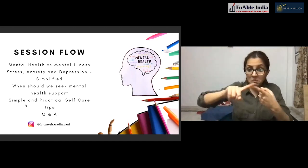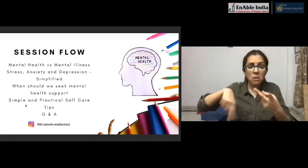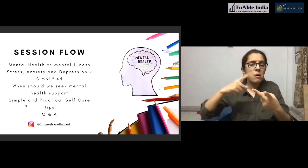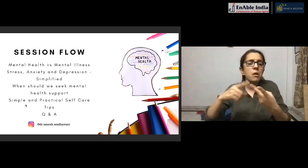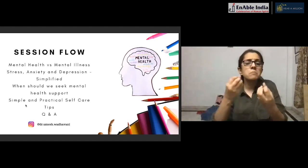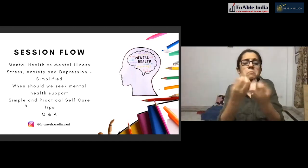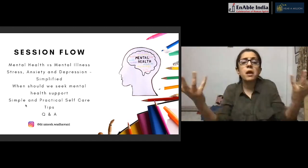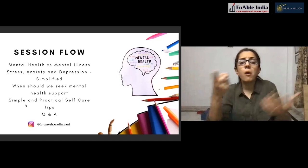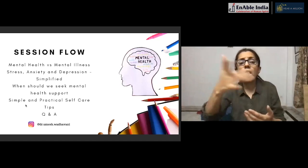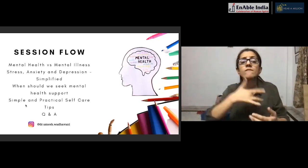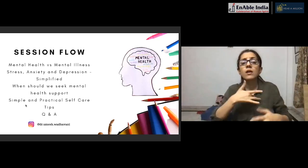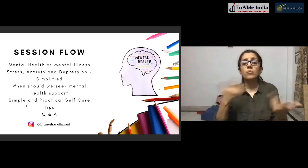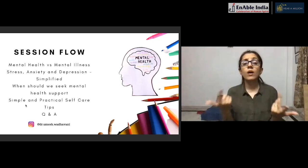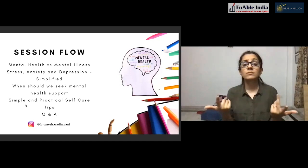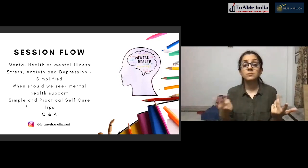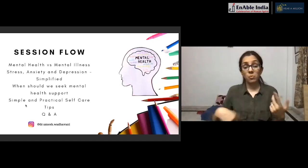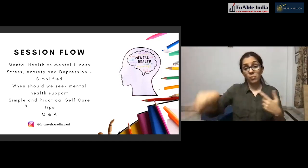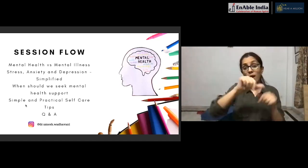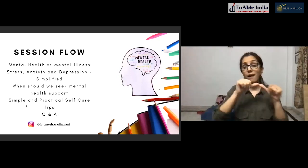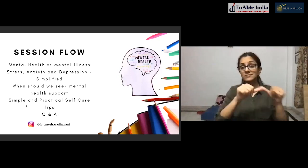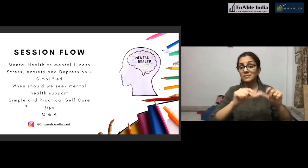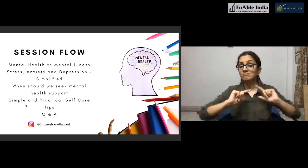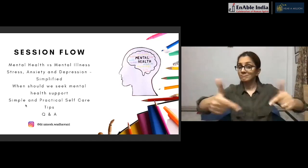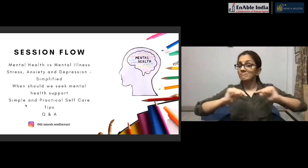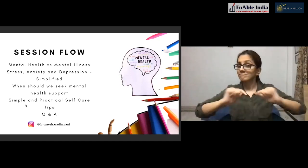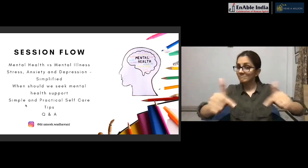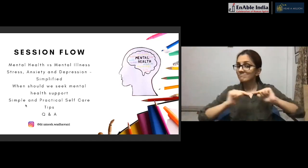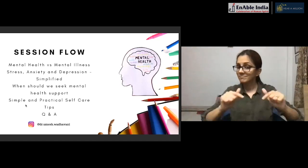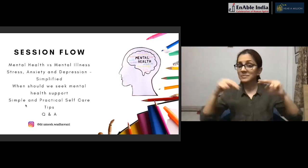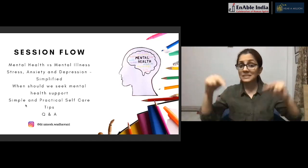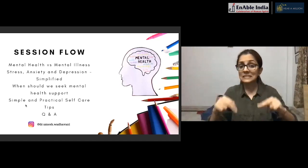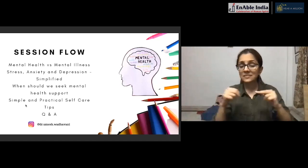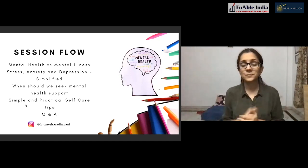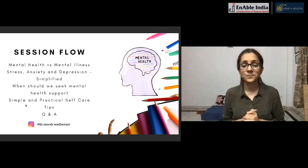See, I told you we will be keeping it interactive, so I need you to interact with me.